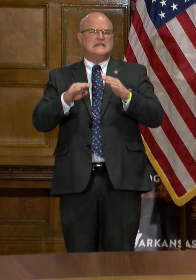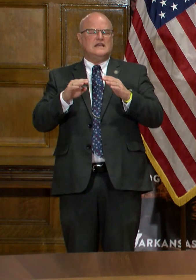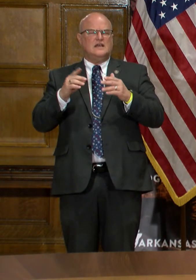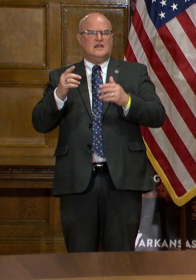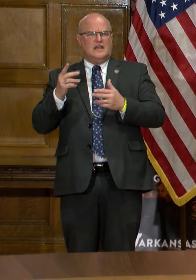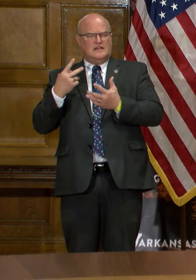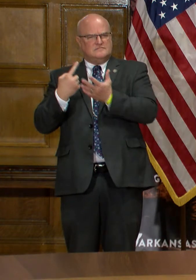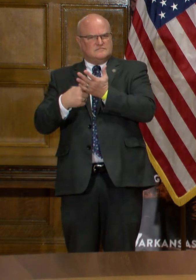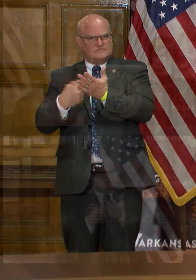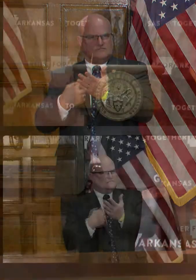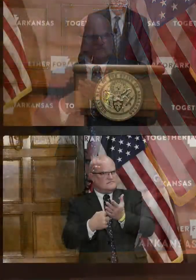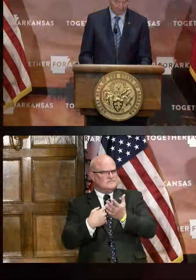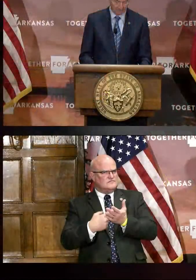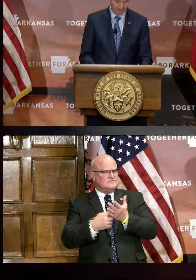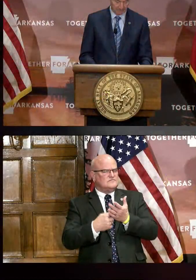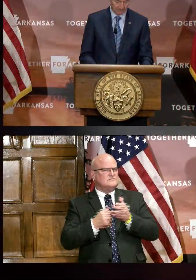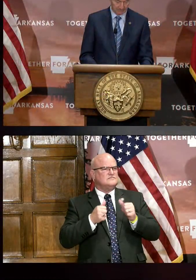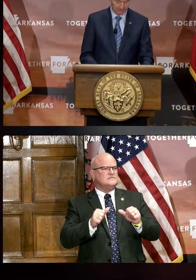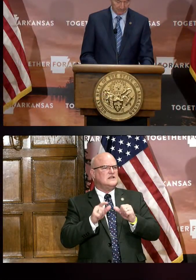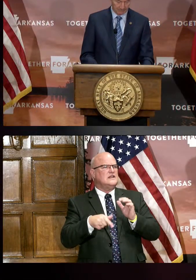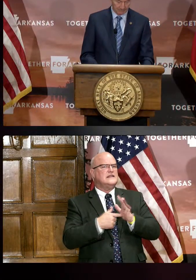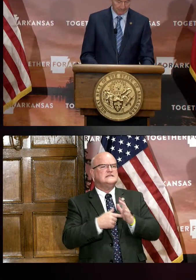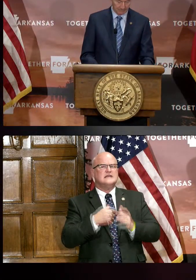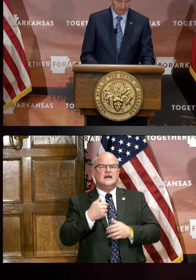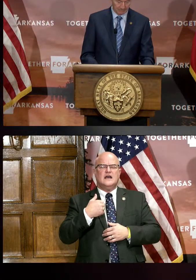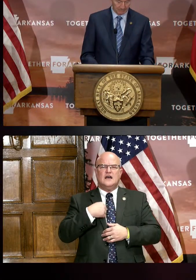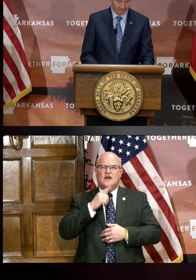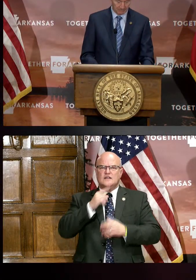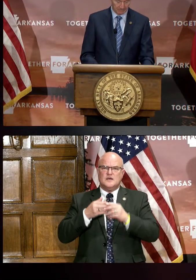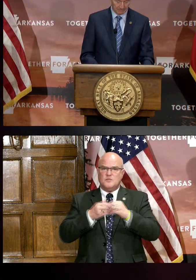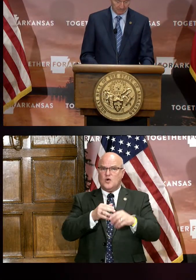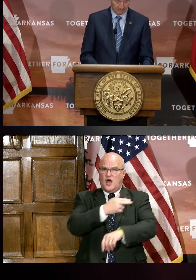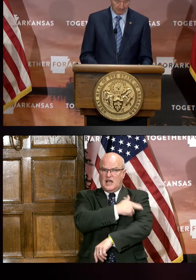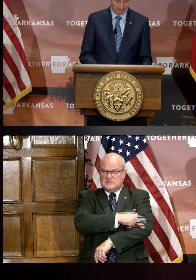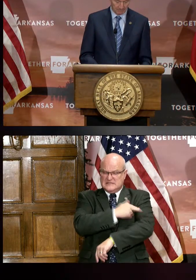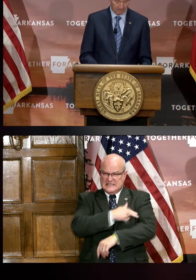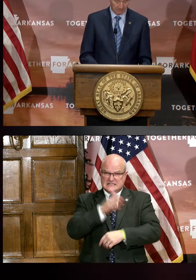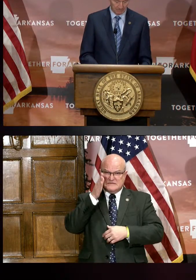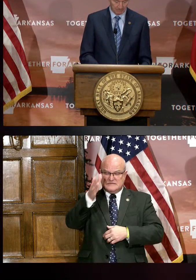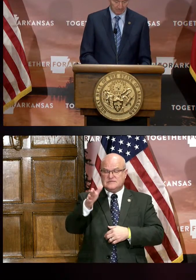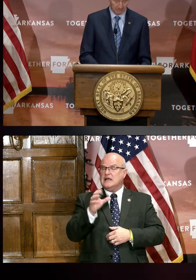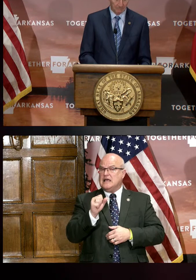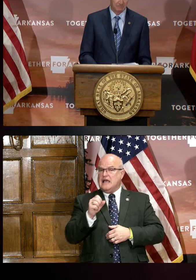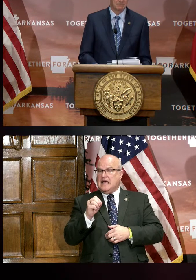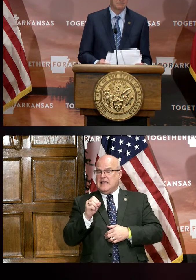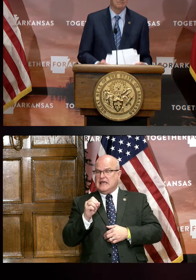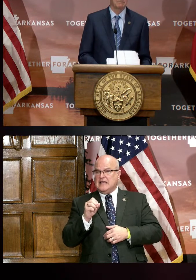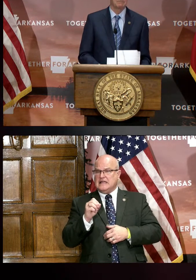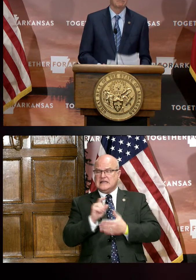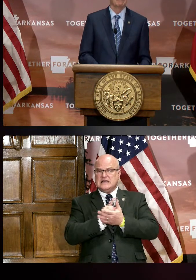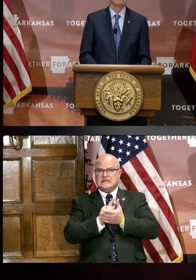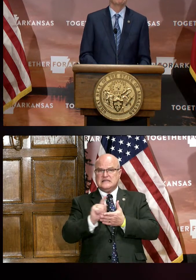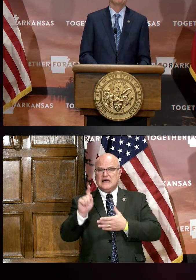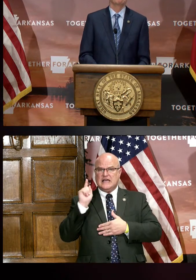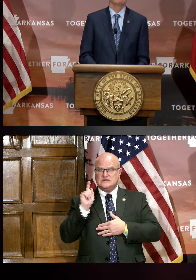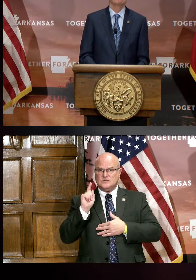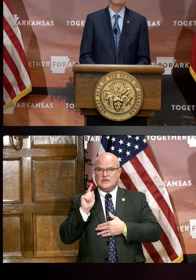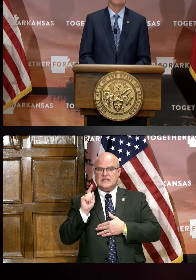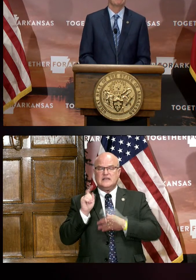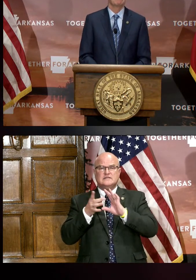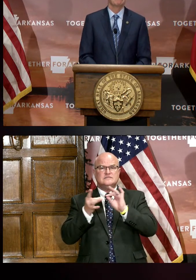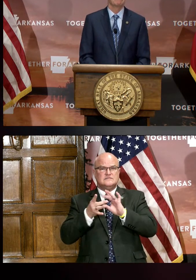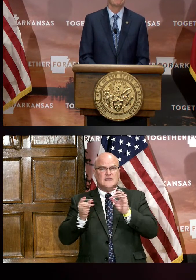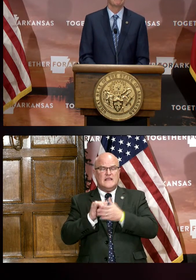Dr. Romero have told us continually more new cases eventually lead to more hospitalizations. And then last week, the briefing you laid out